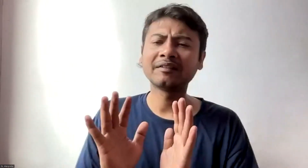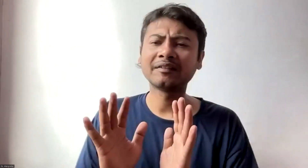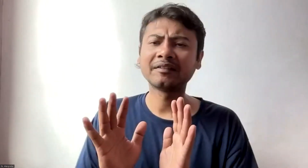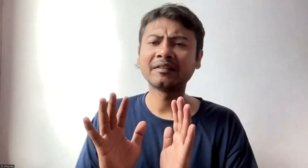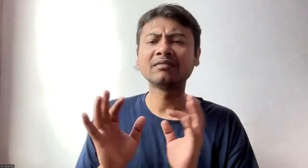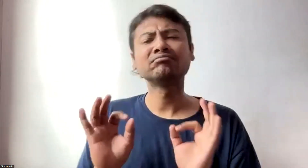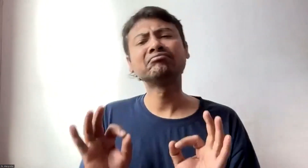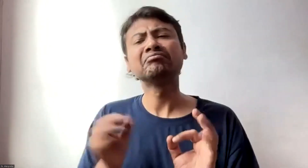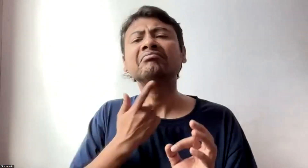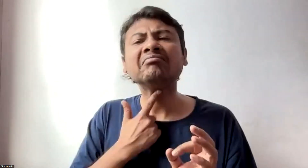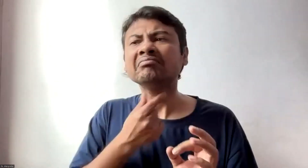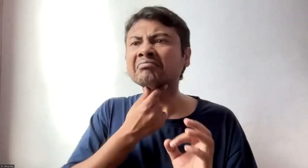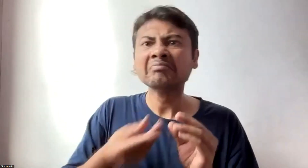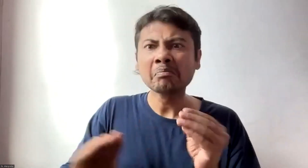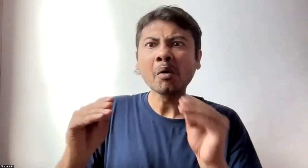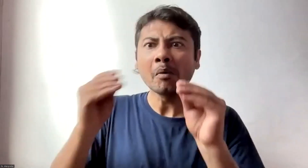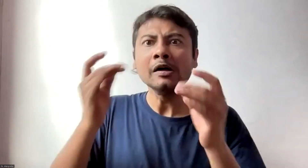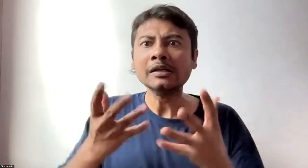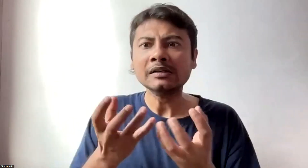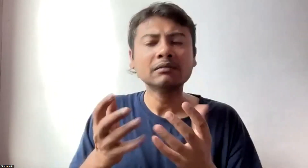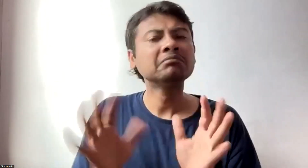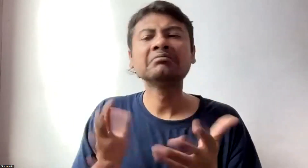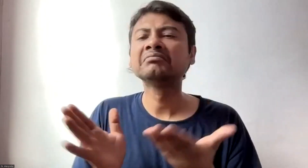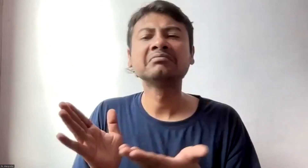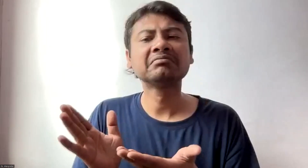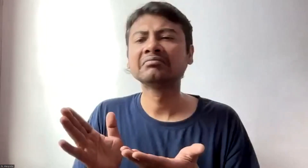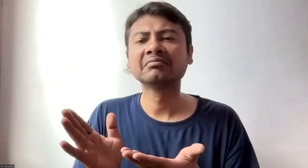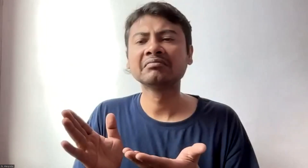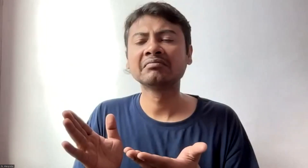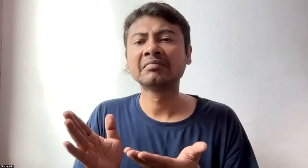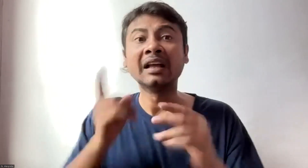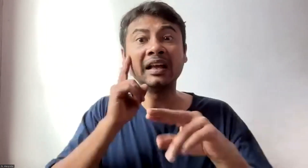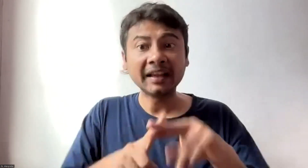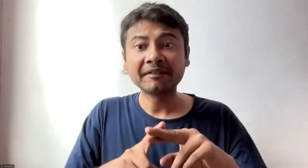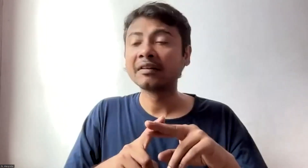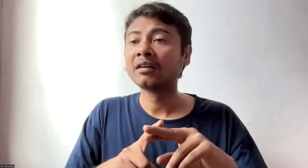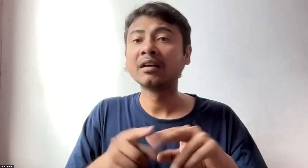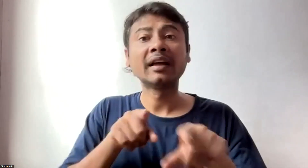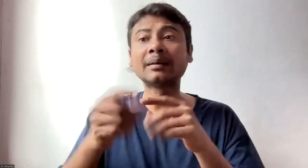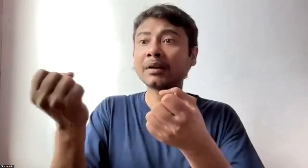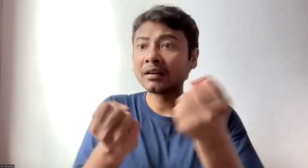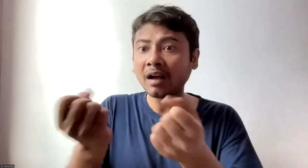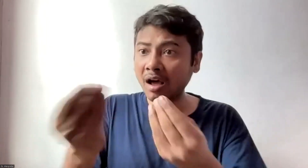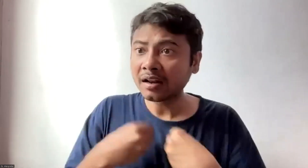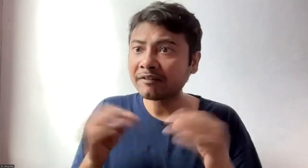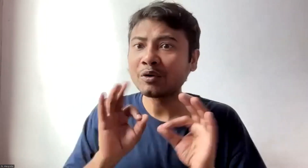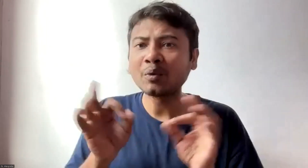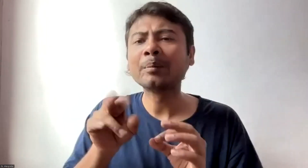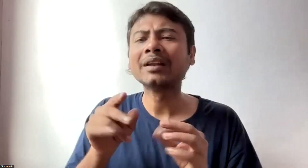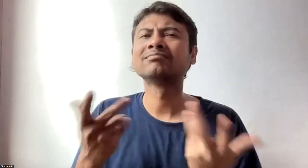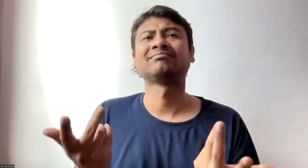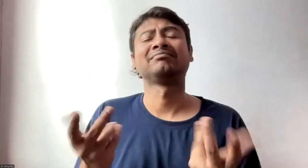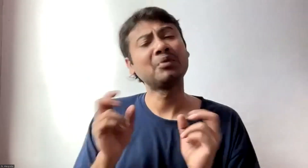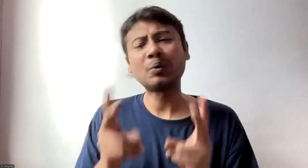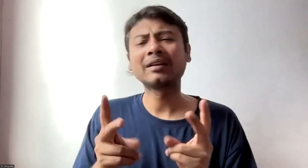So whatever is the circumstances, he surrenders to Krishna in all circumstances. Whether it is happiness, whether it